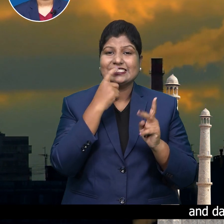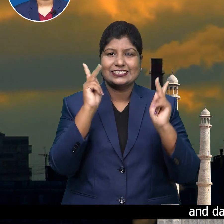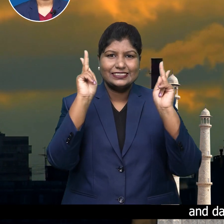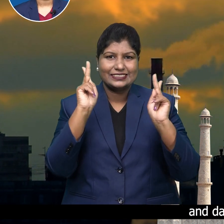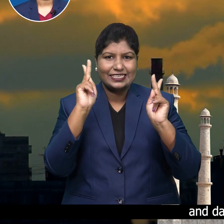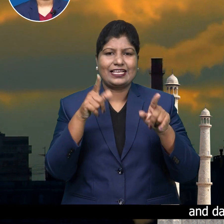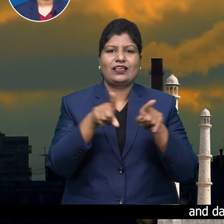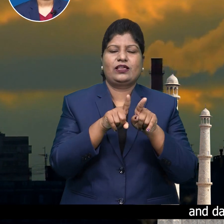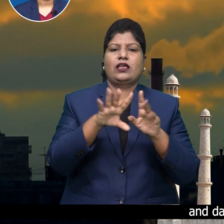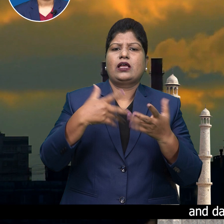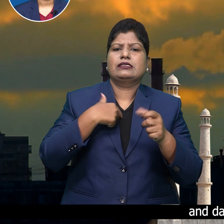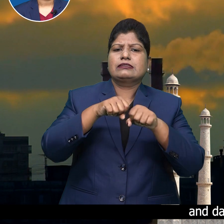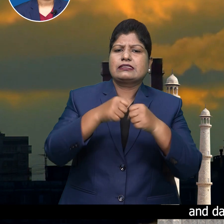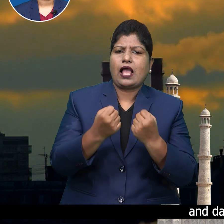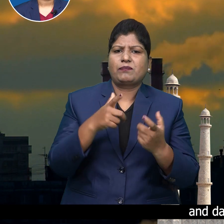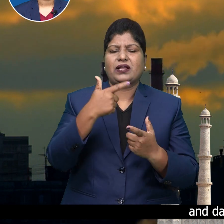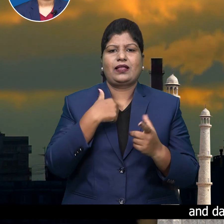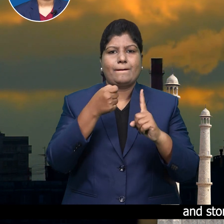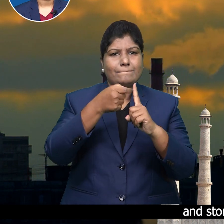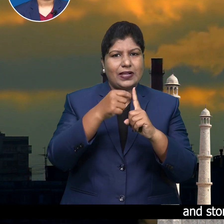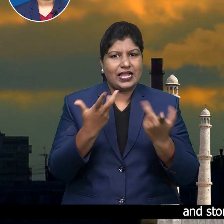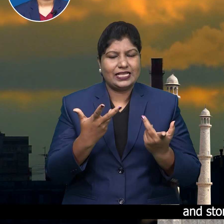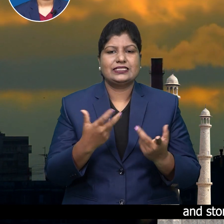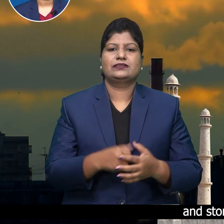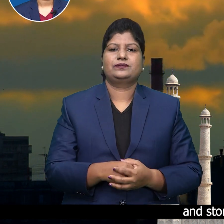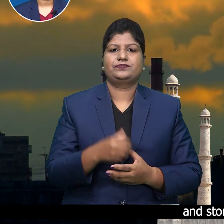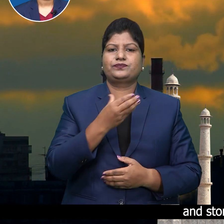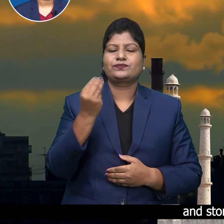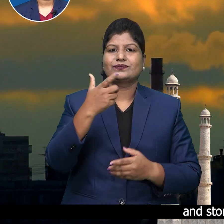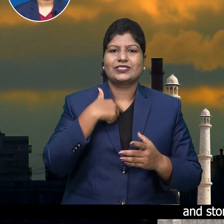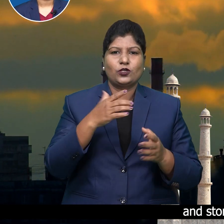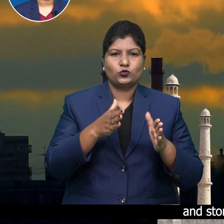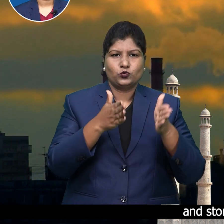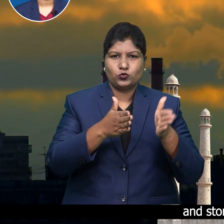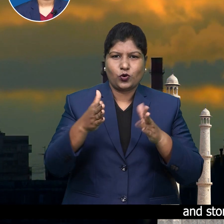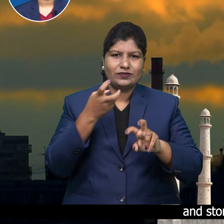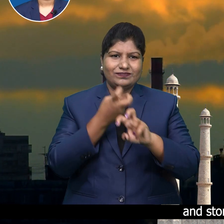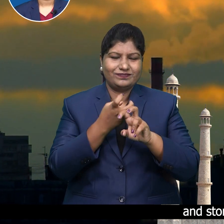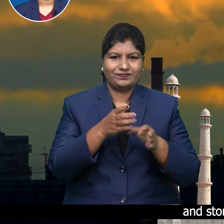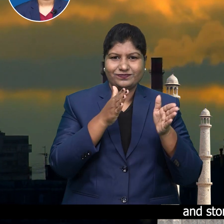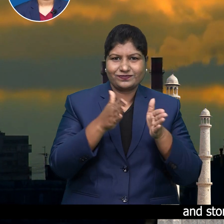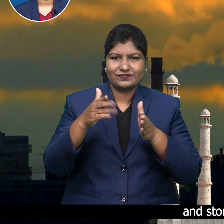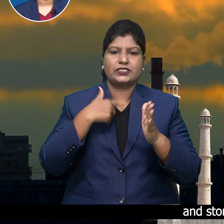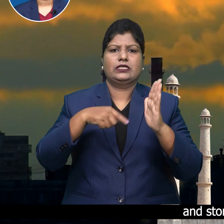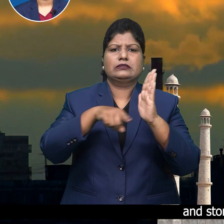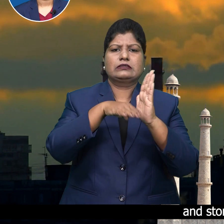and damages metal and stone structures.